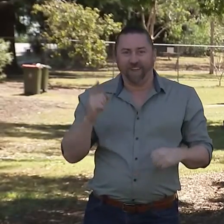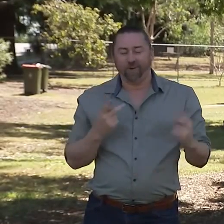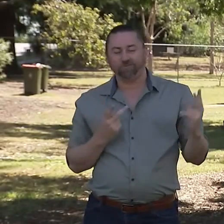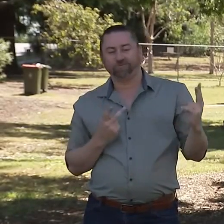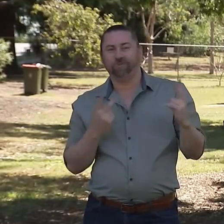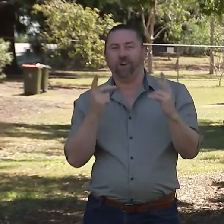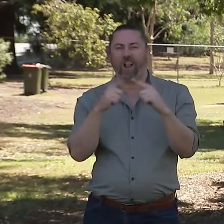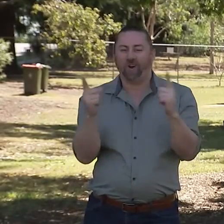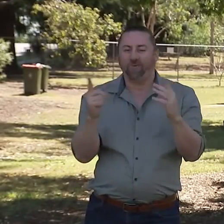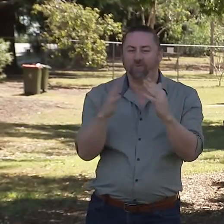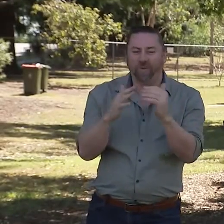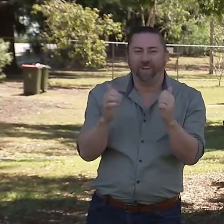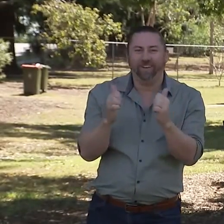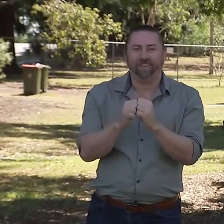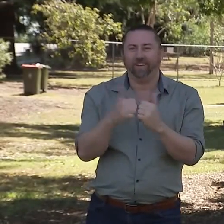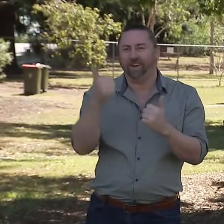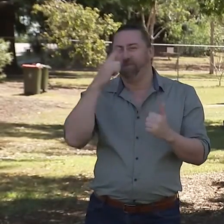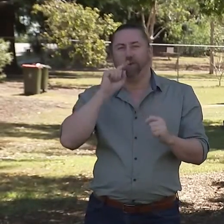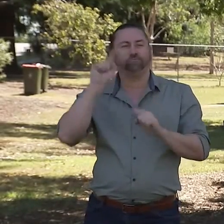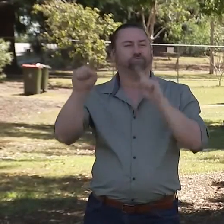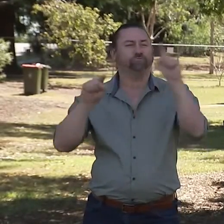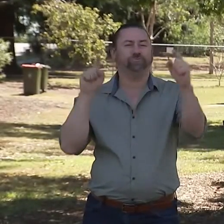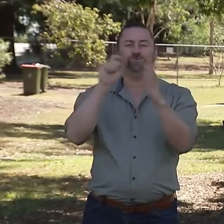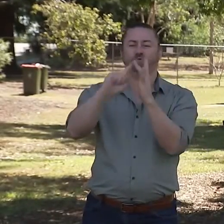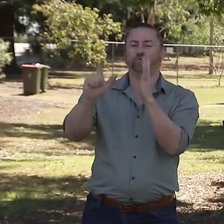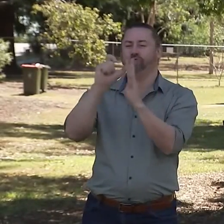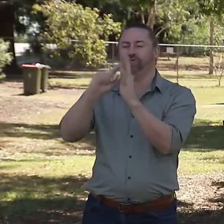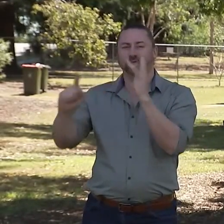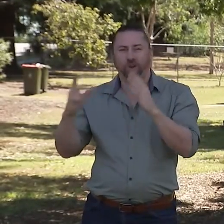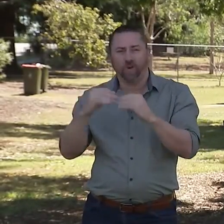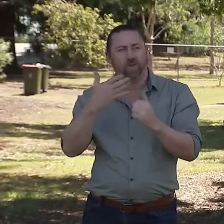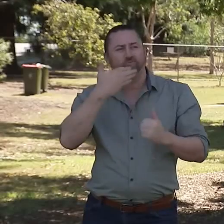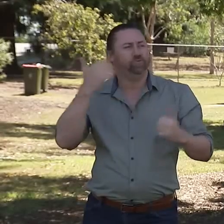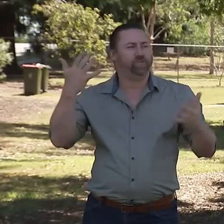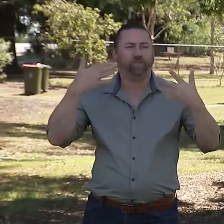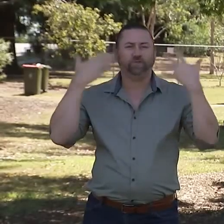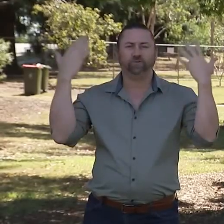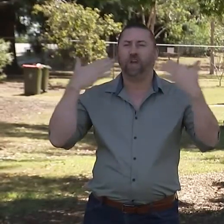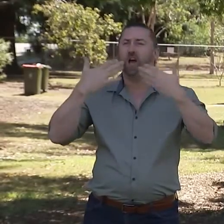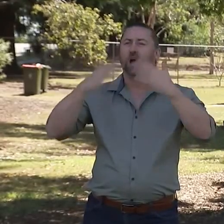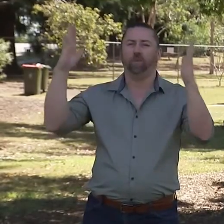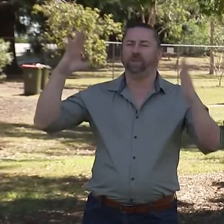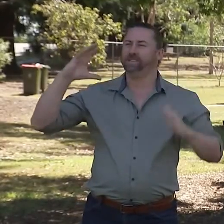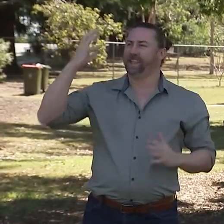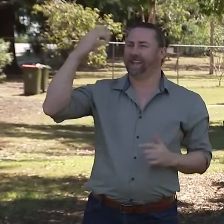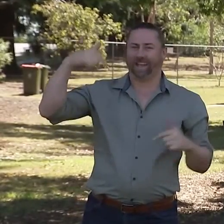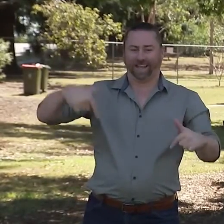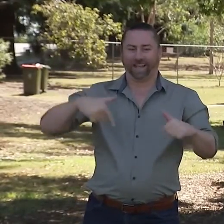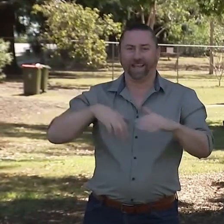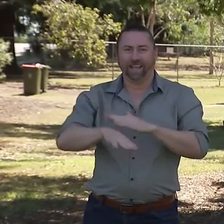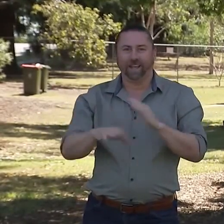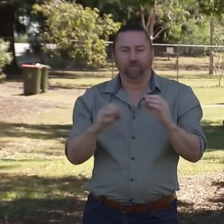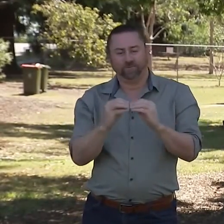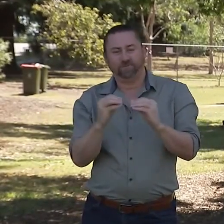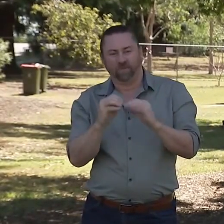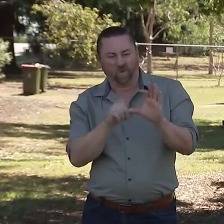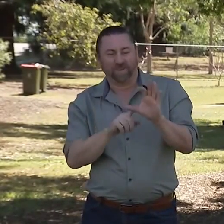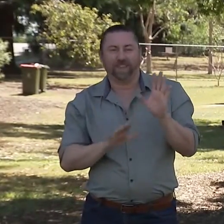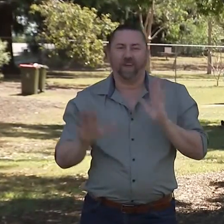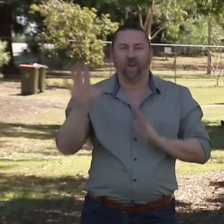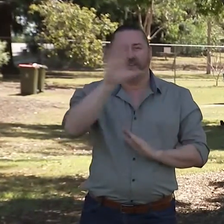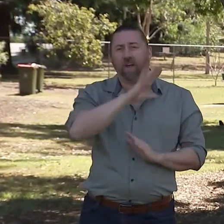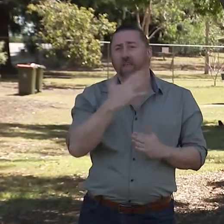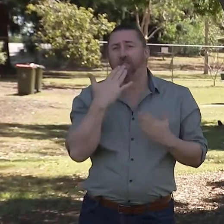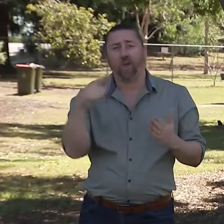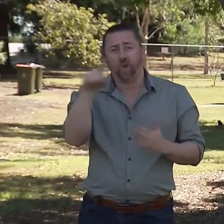long weekend, people are out and about and enjoying the fresh air, the beautiful sunshine. And thank you for everyone for doing the